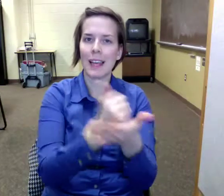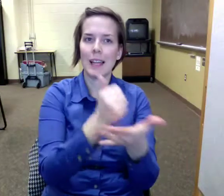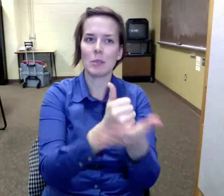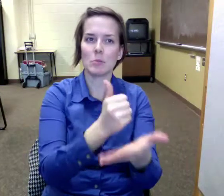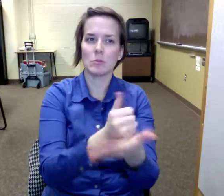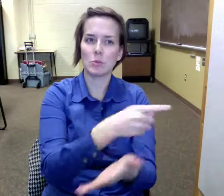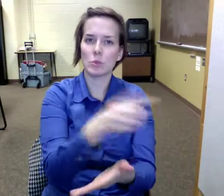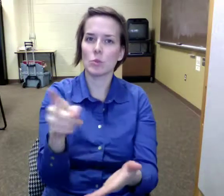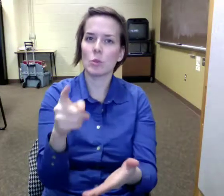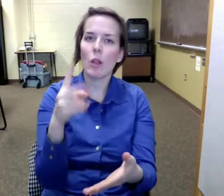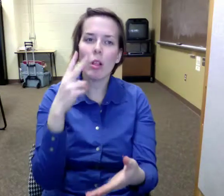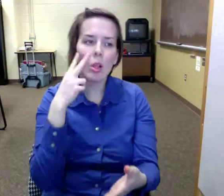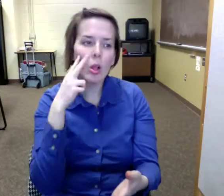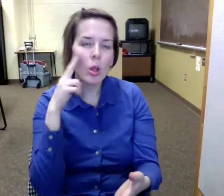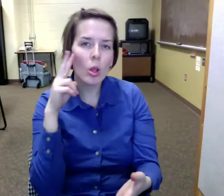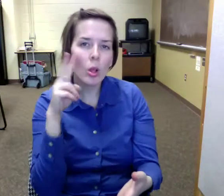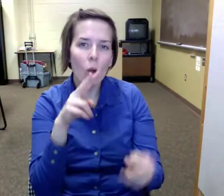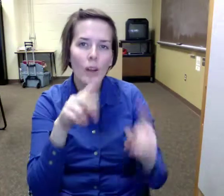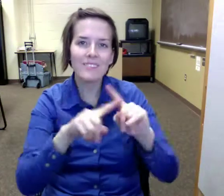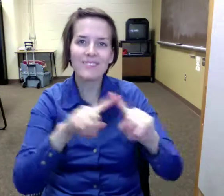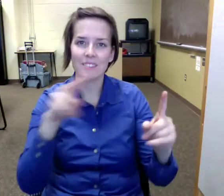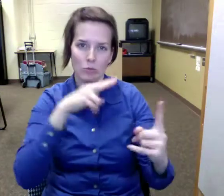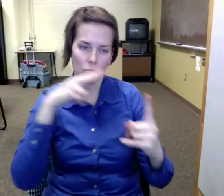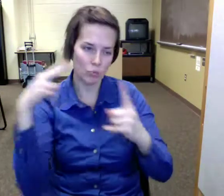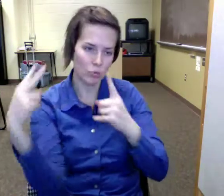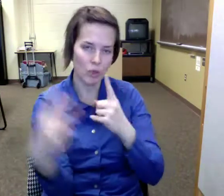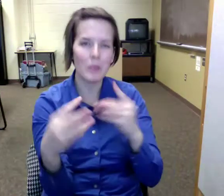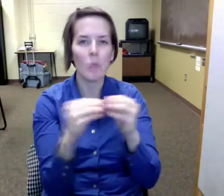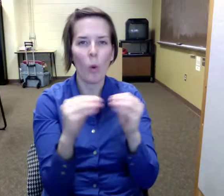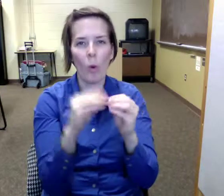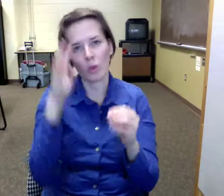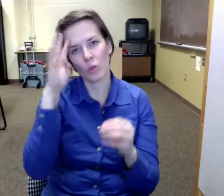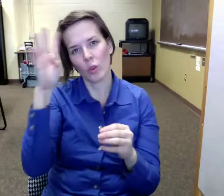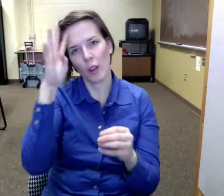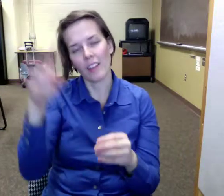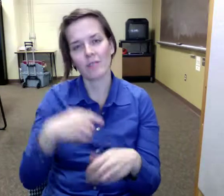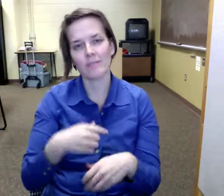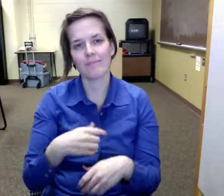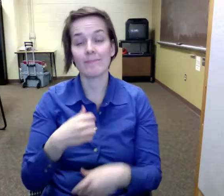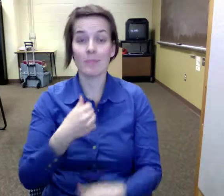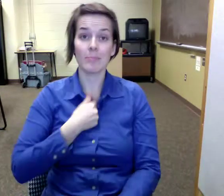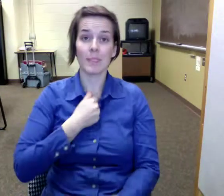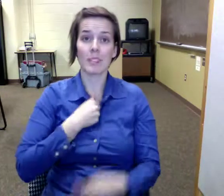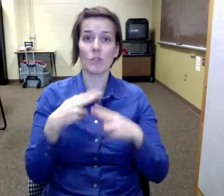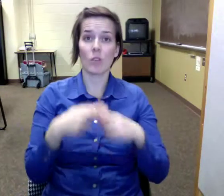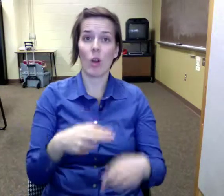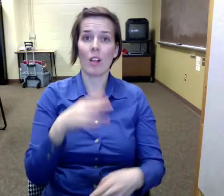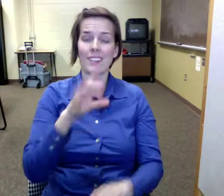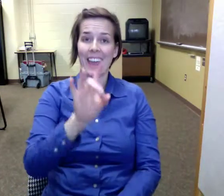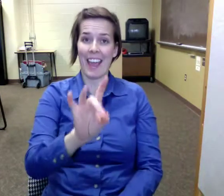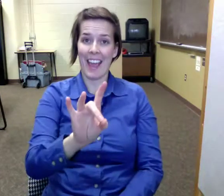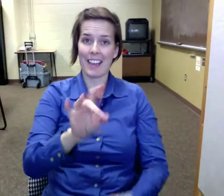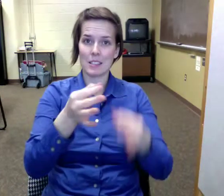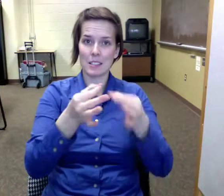creatively. I call these the 8 simple steps of topic analysis. It's looking at a subject analytically or